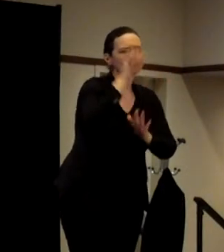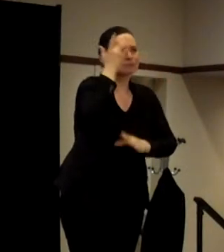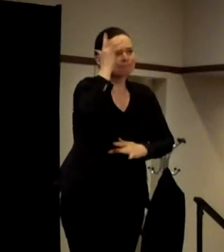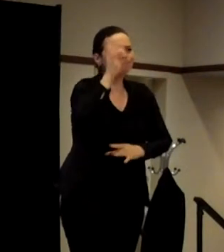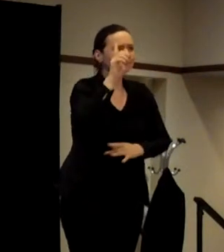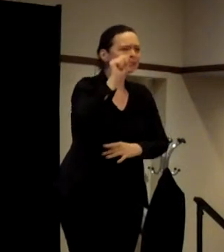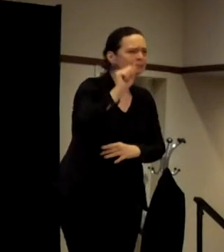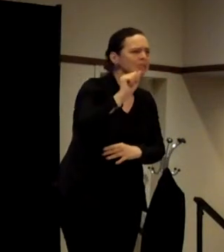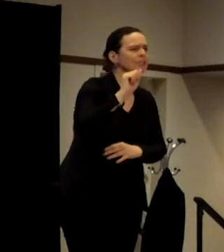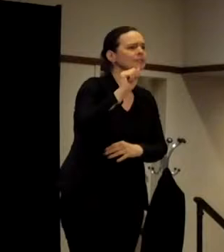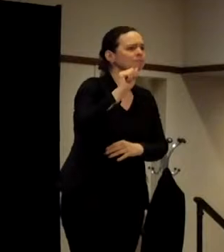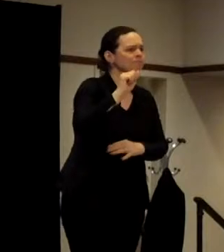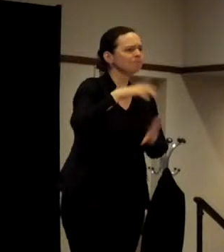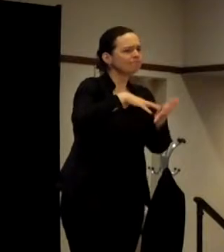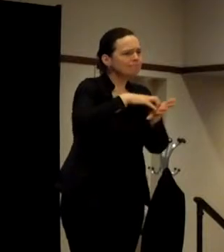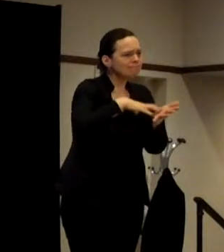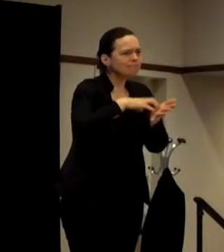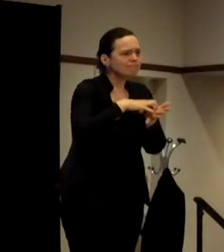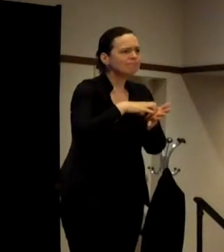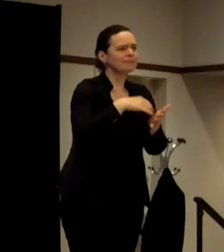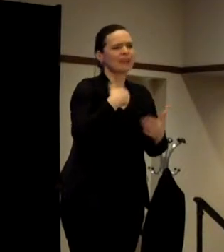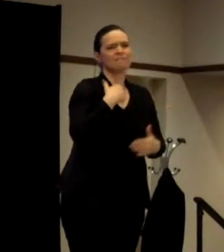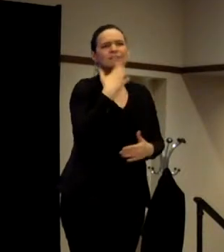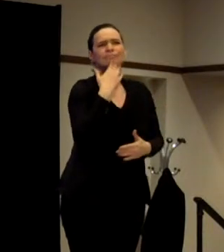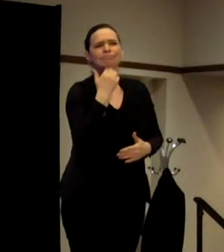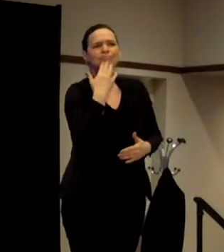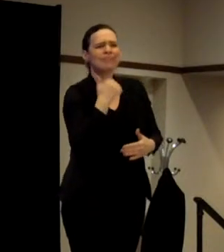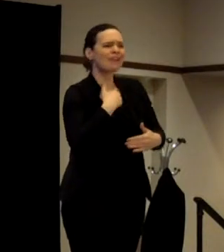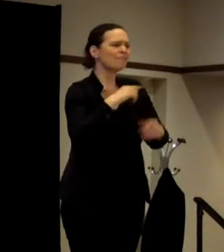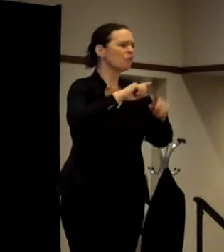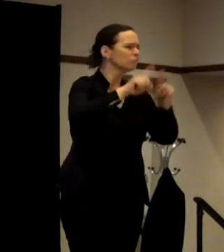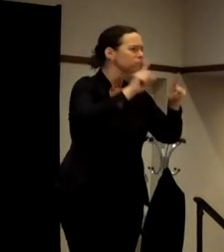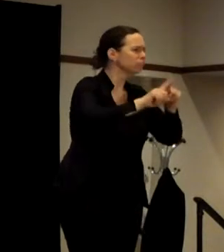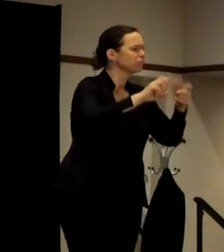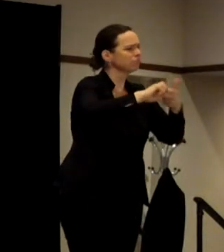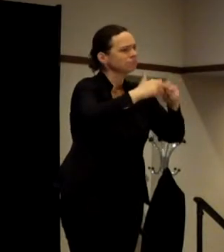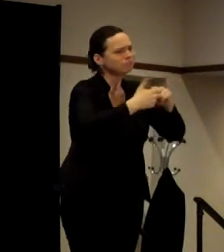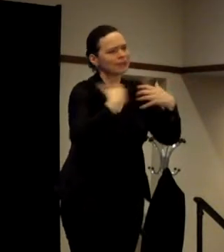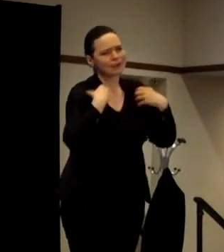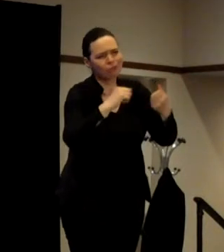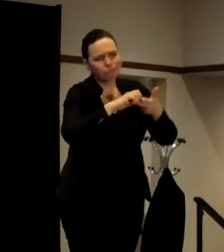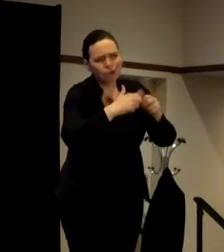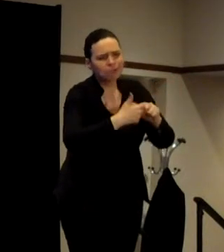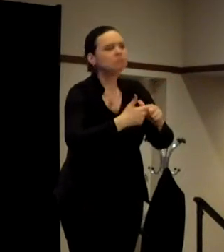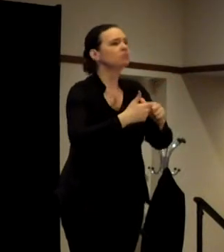1B, we've set aside appointments for, we schedule appointments for, and